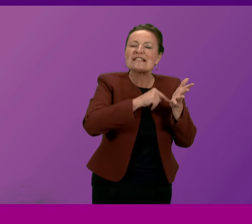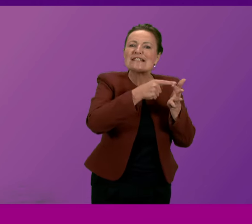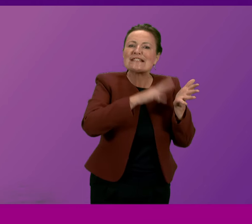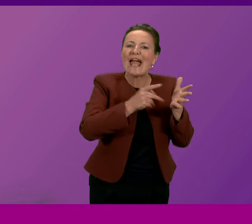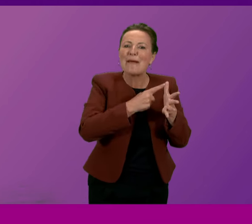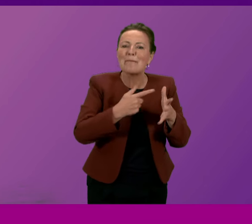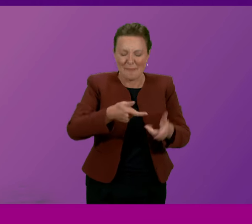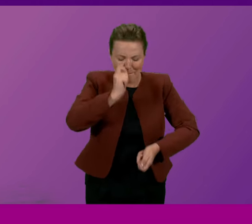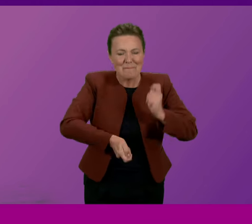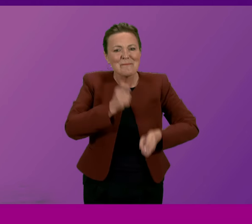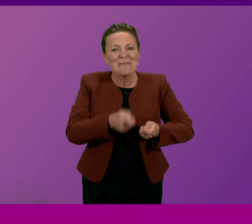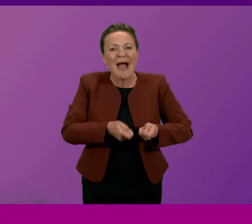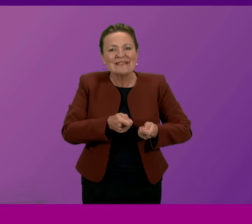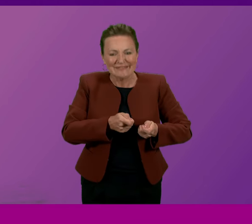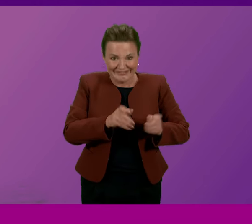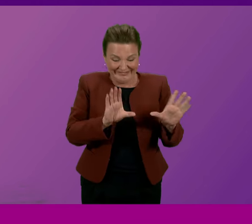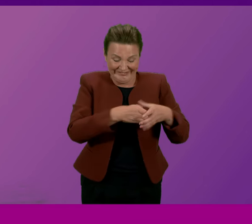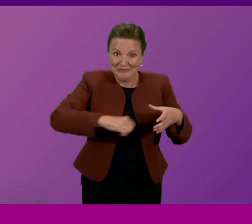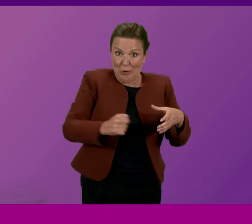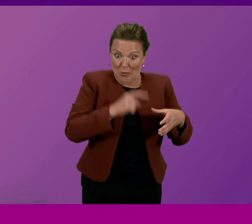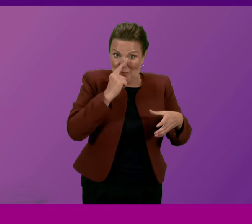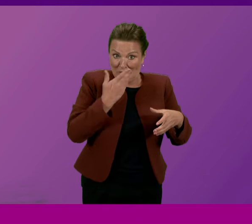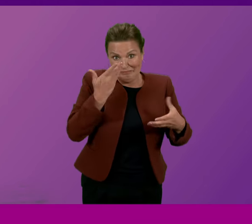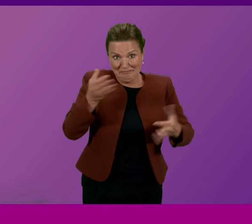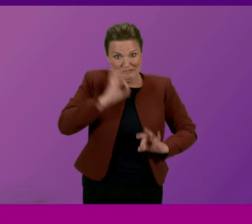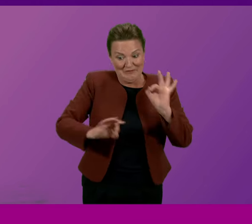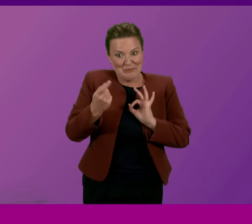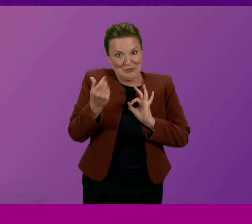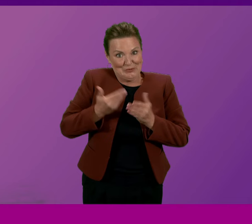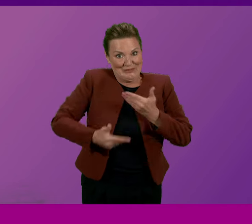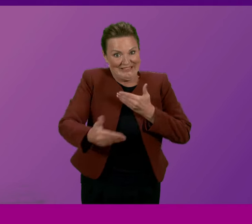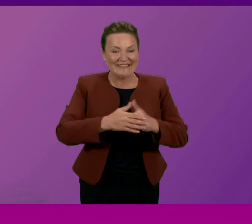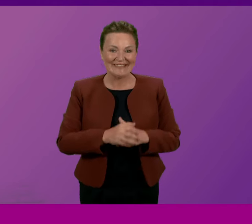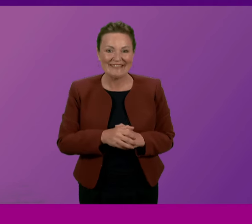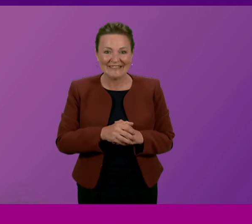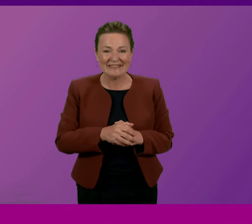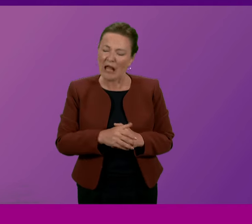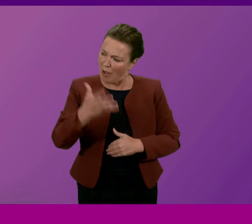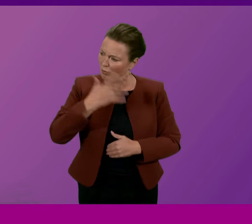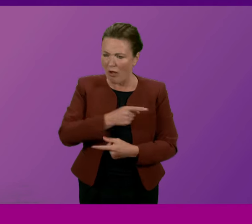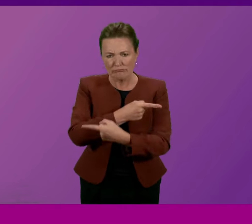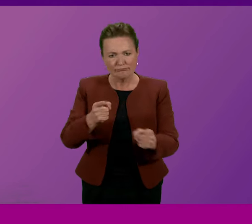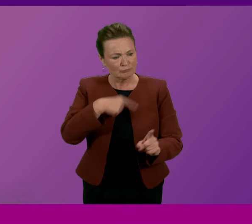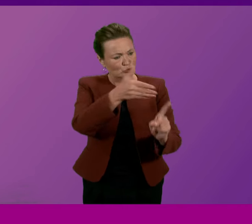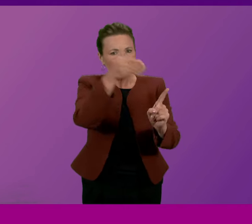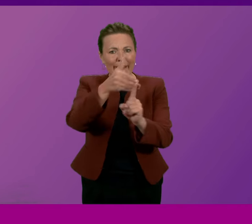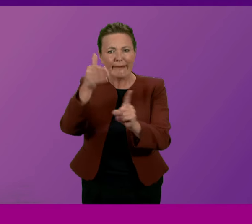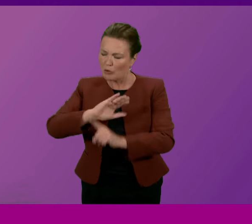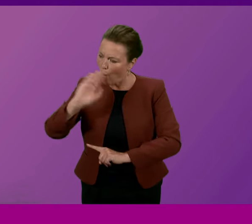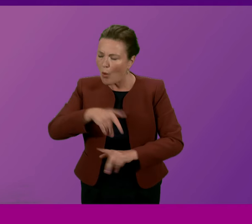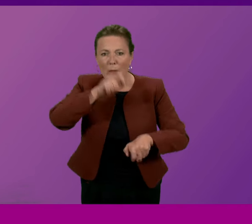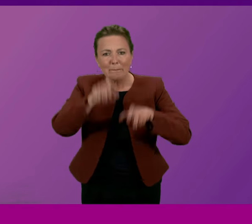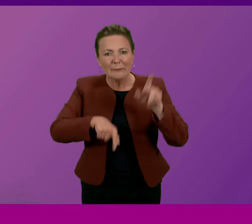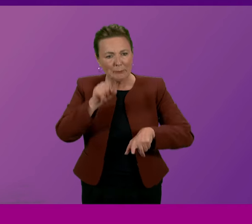performing for us shortly, I'm sure memorably and beautifully. And to recognise all those in service